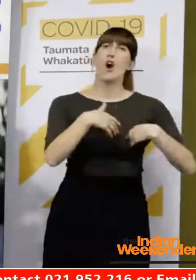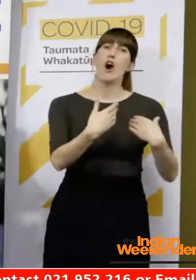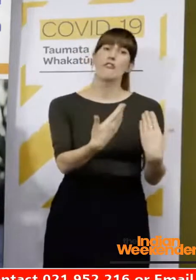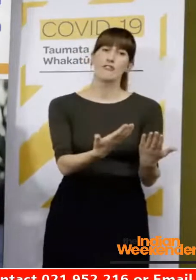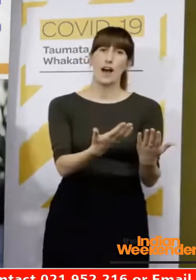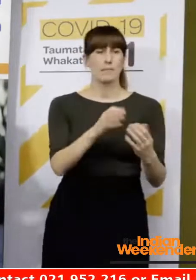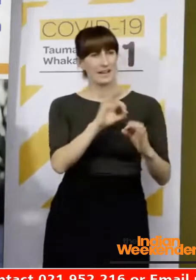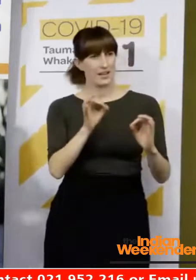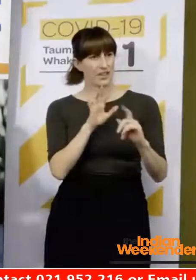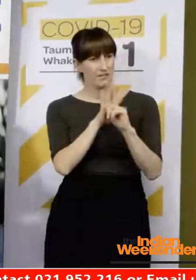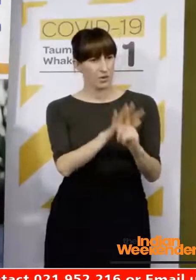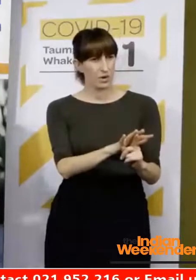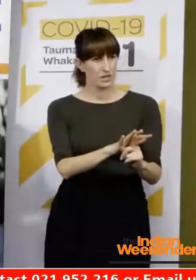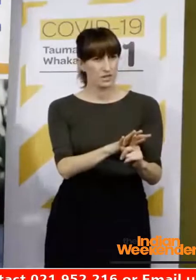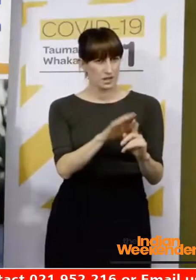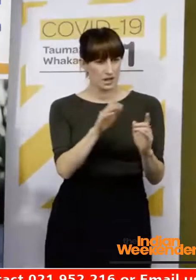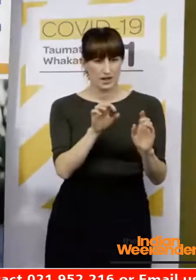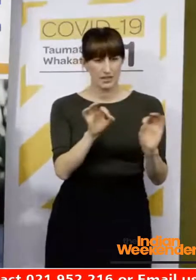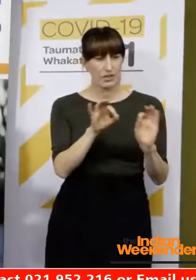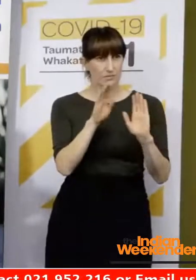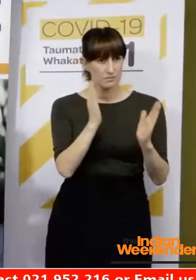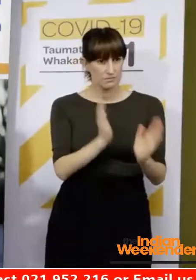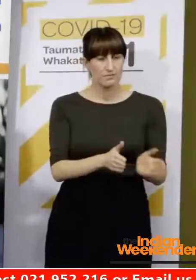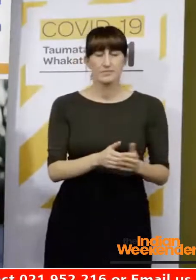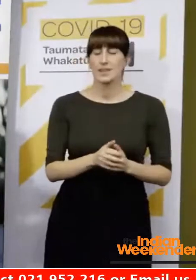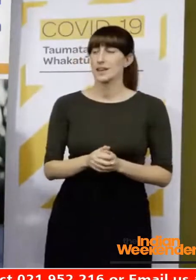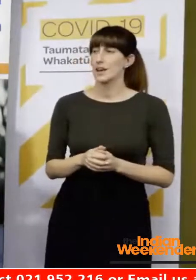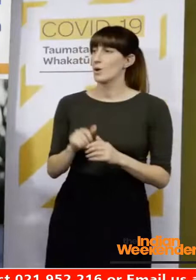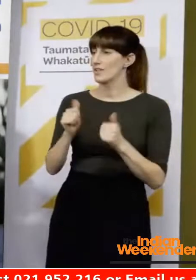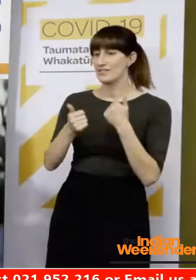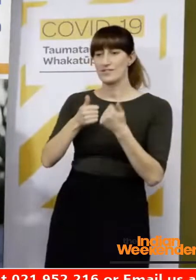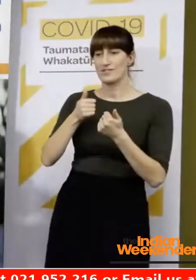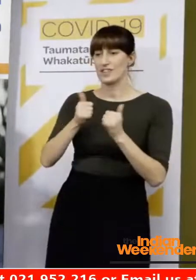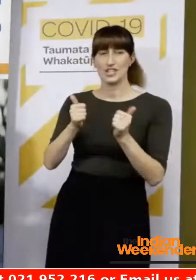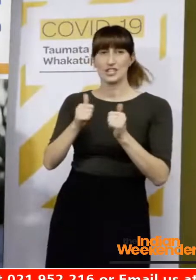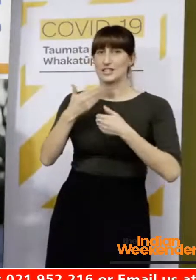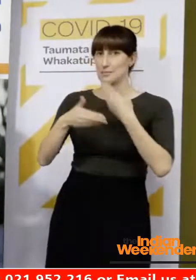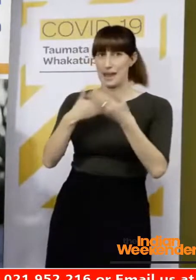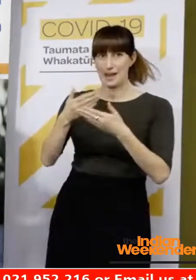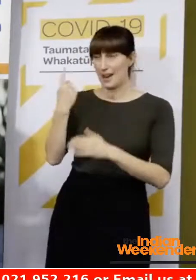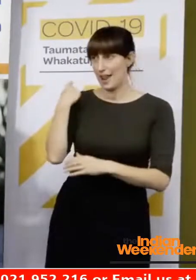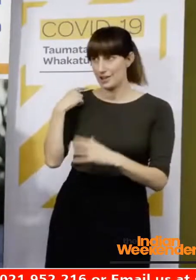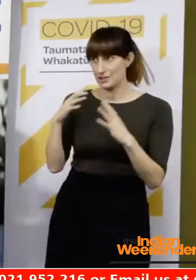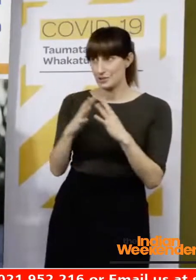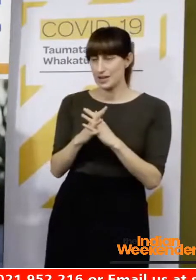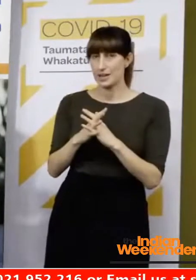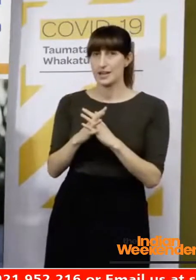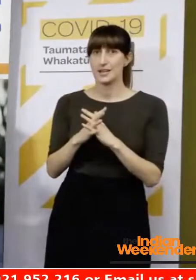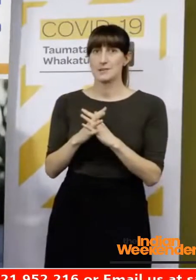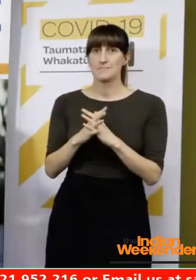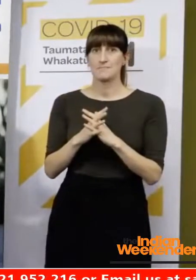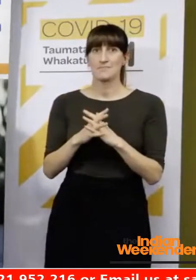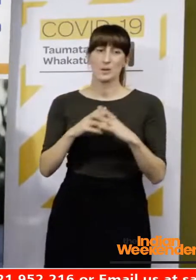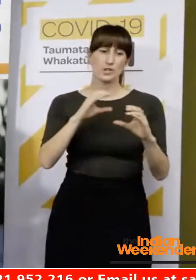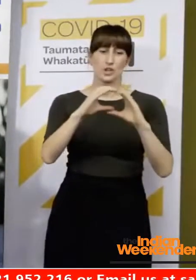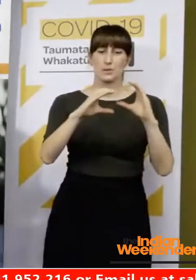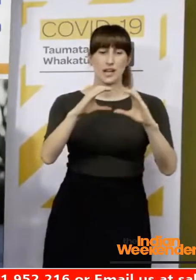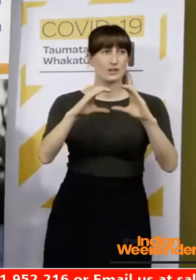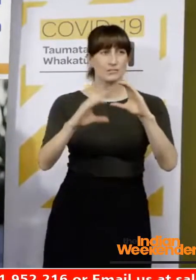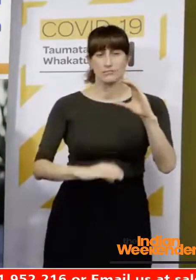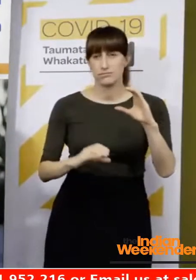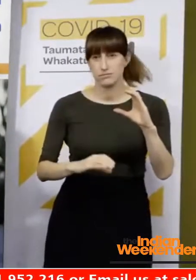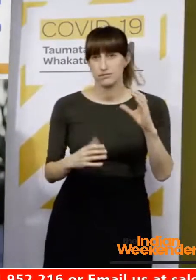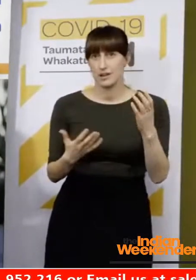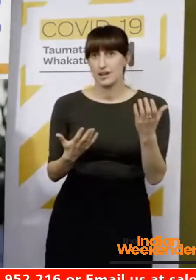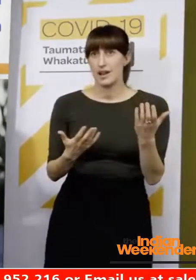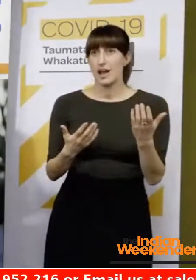isolate this is the in point both I countries, addressed last week, but actually there was clearly the at implementation. home. When I spoke to him last night, I asked him in the communication how there. that came to be.